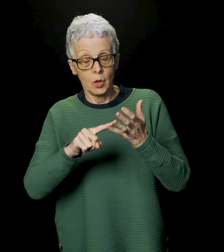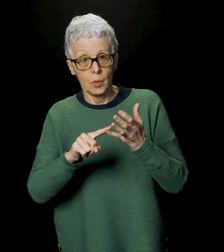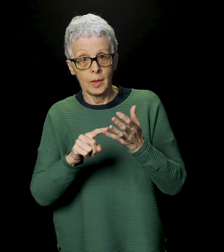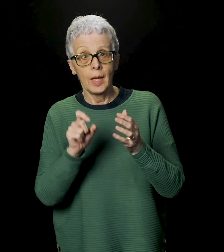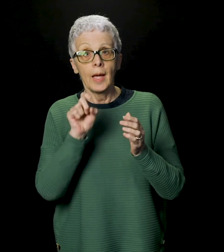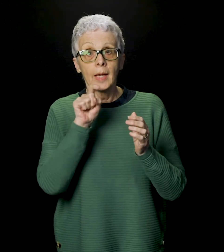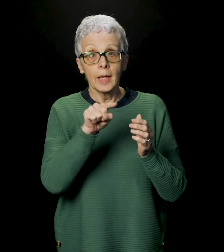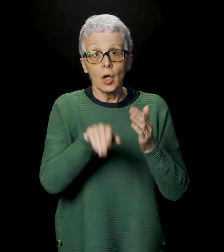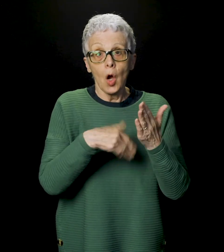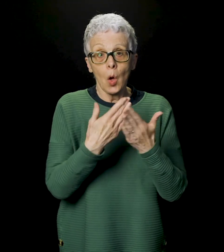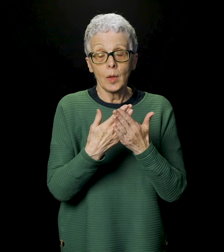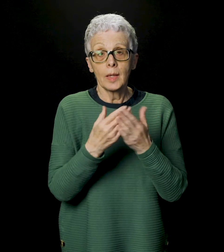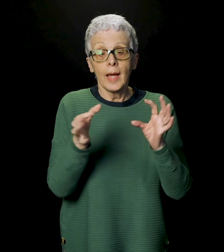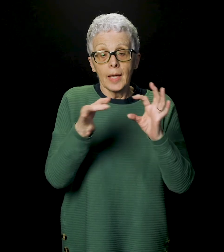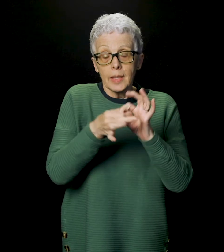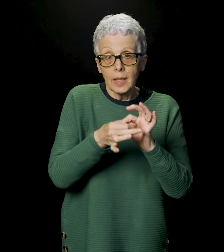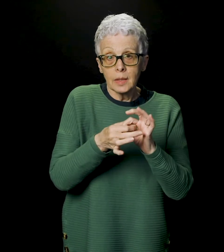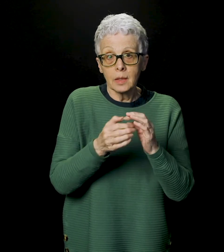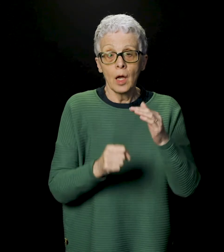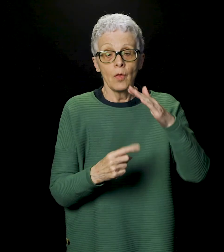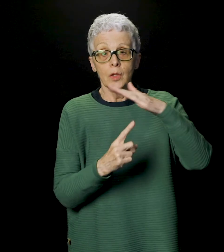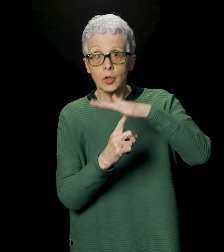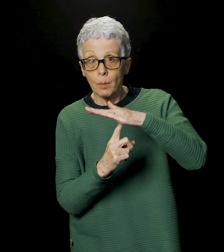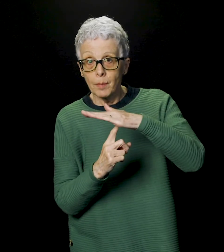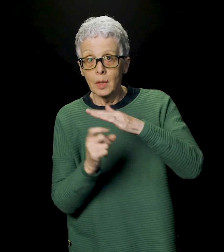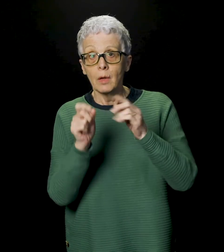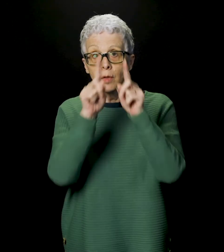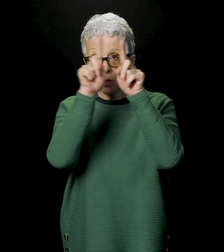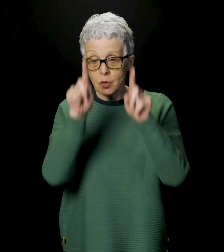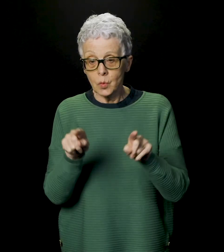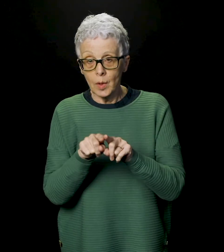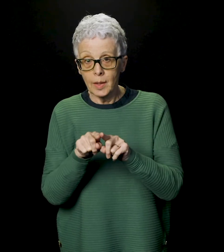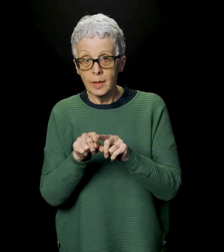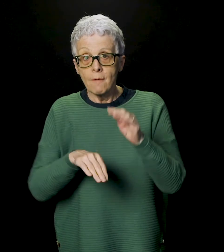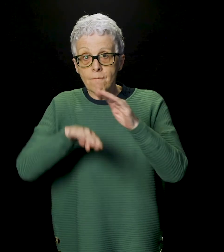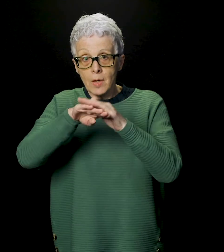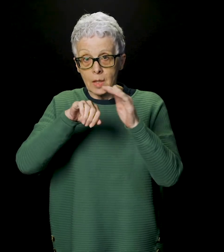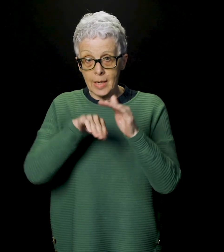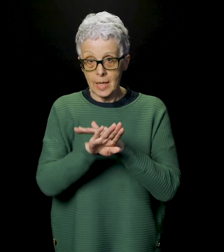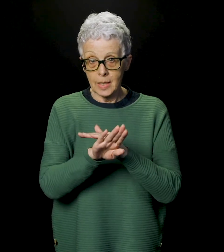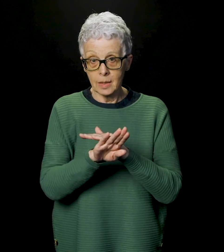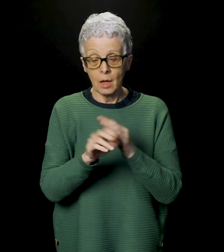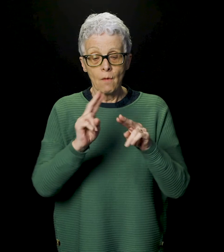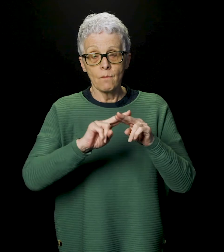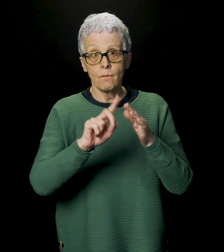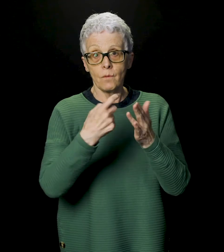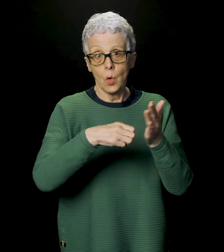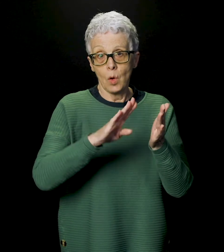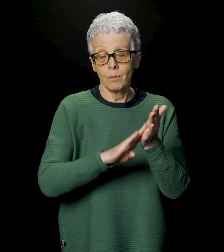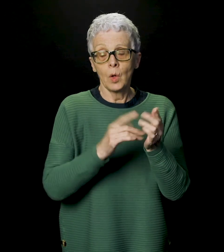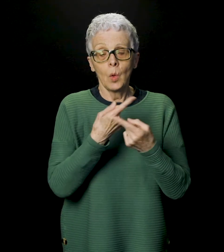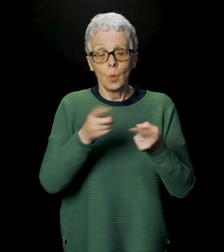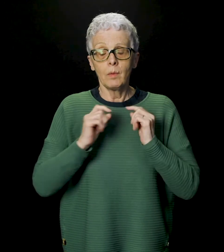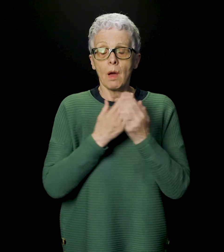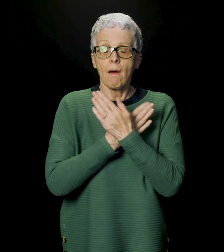word connect at the top of the screen, and there will be a form that you can fill in, and we would absolutely love to give you a